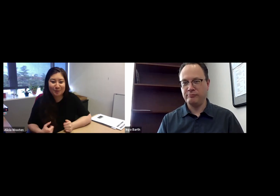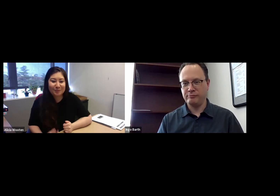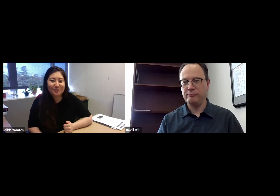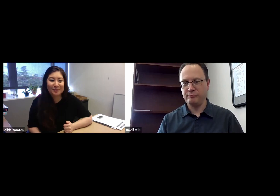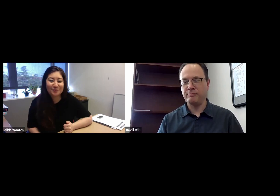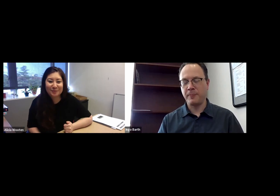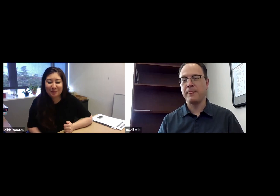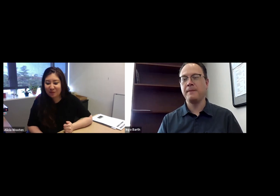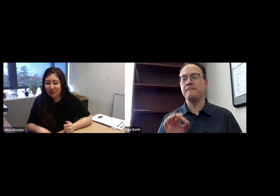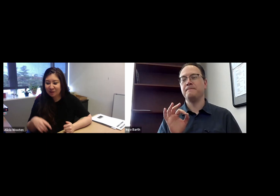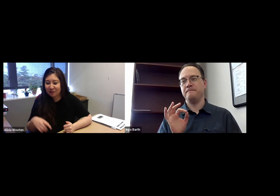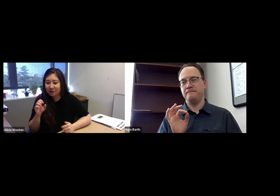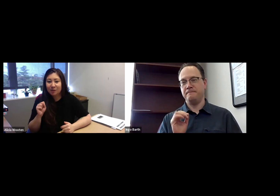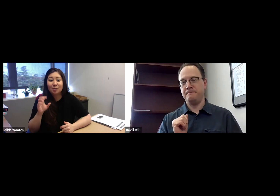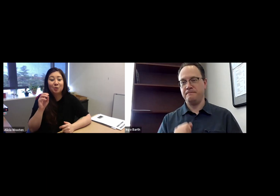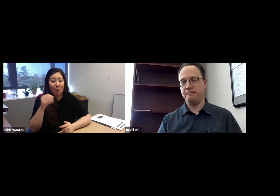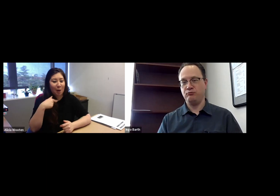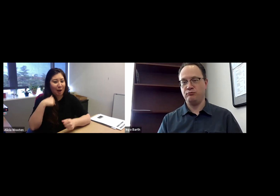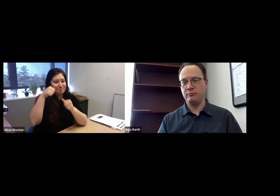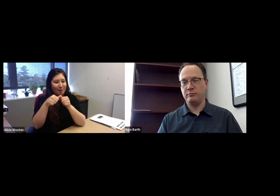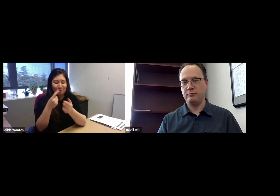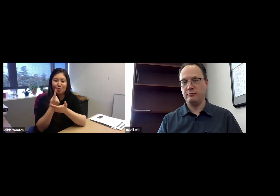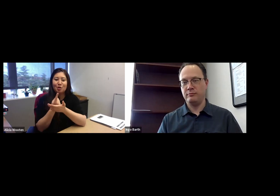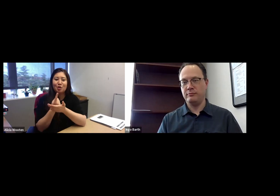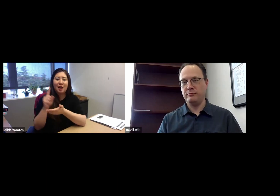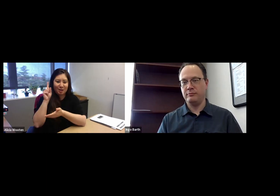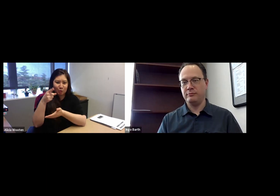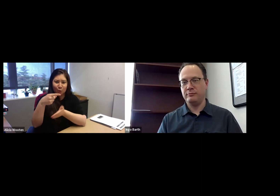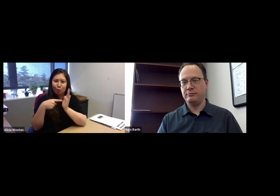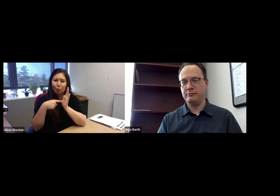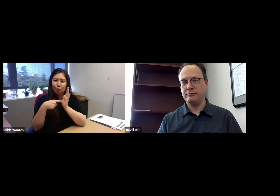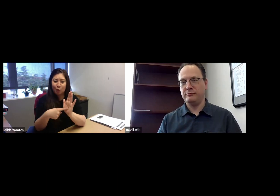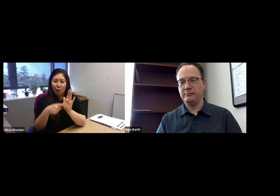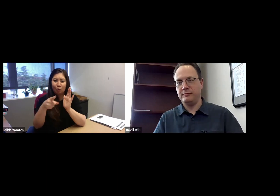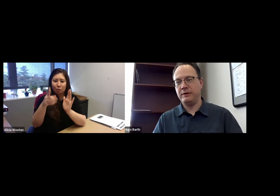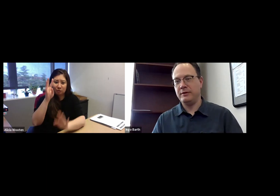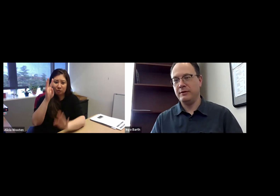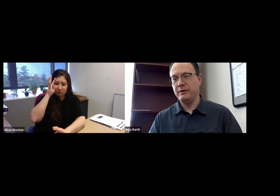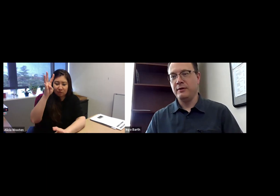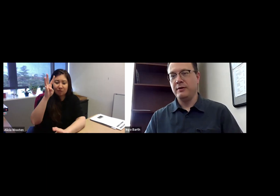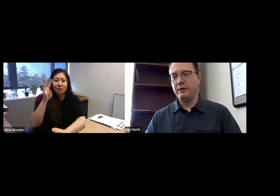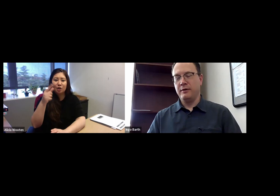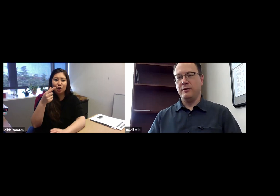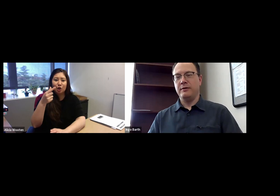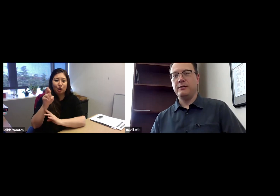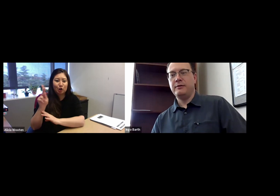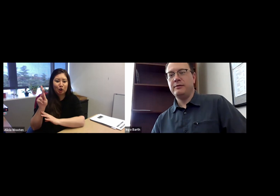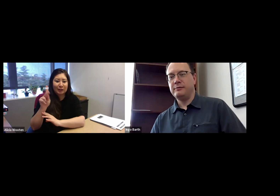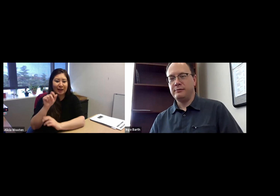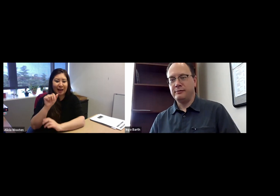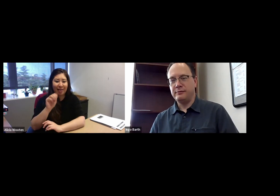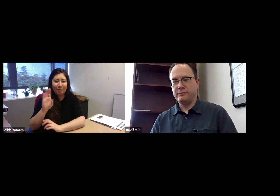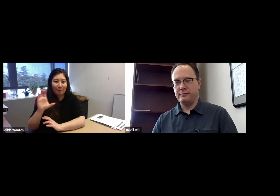those first videos, and then we can hopefully have a good discussion after we show them. I do remember last week we